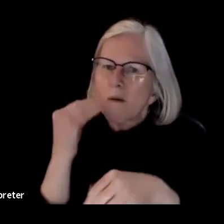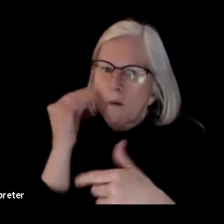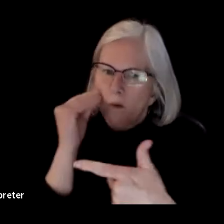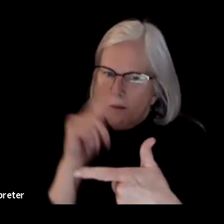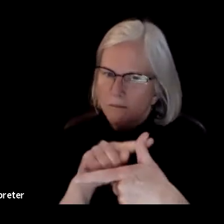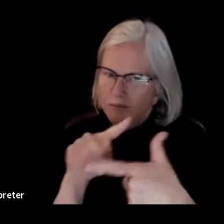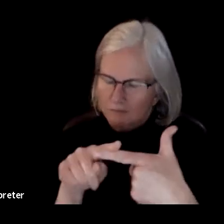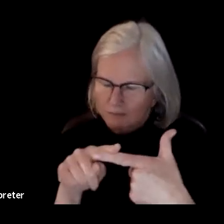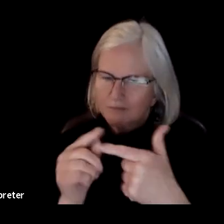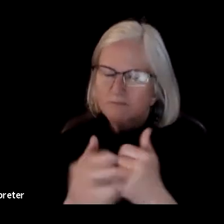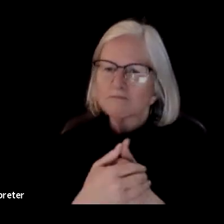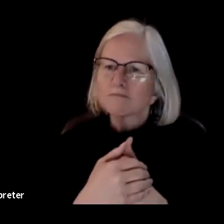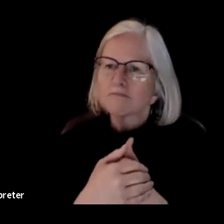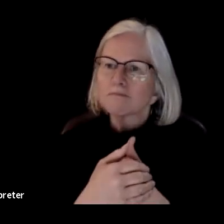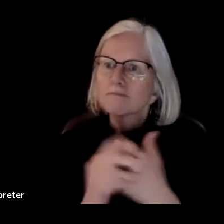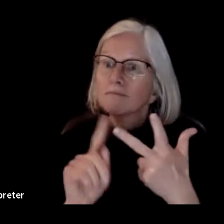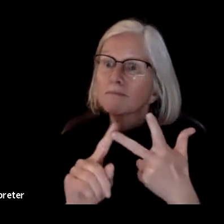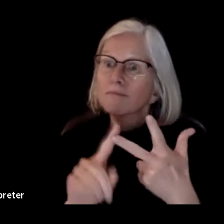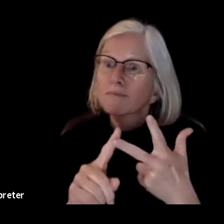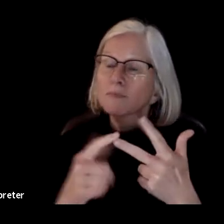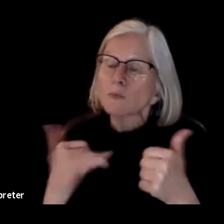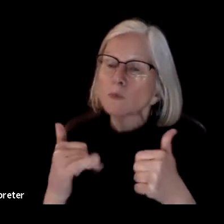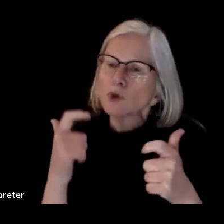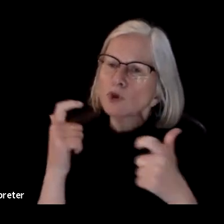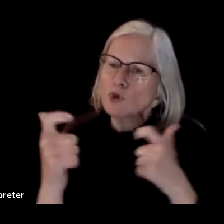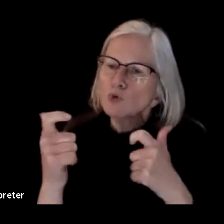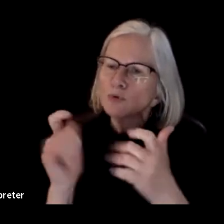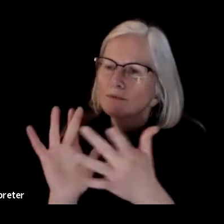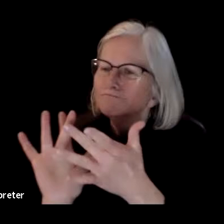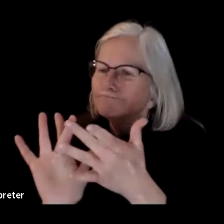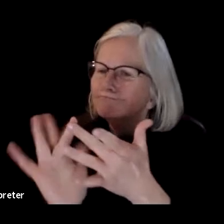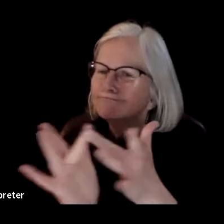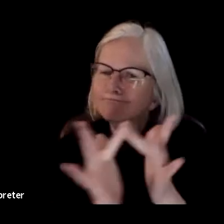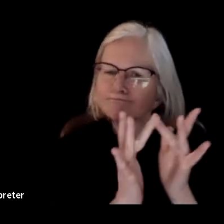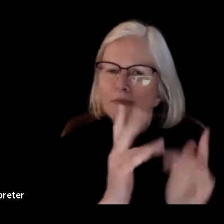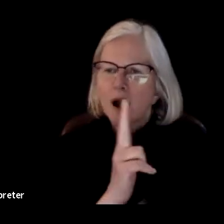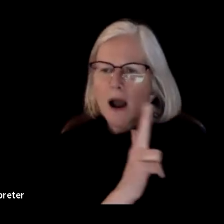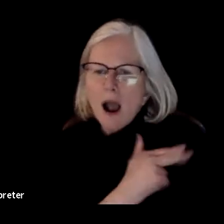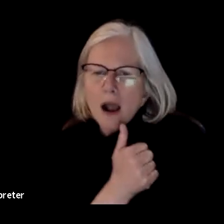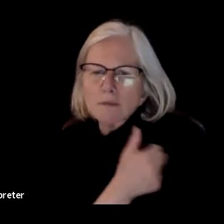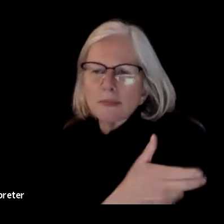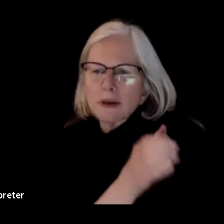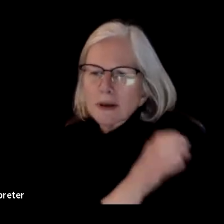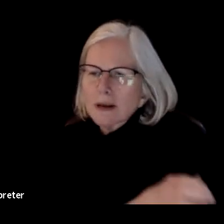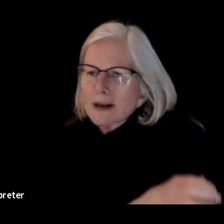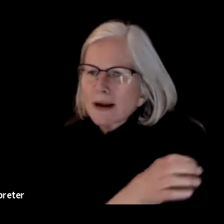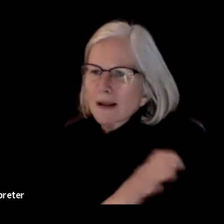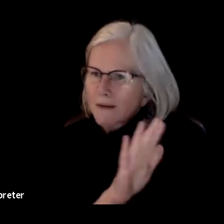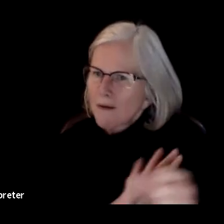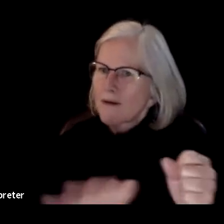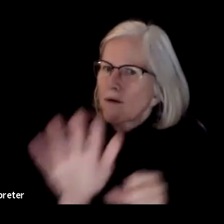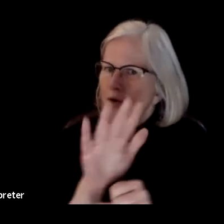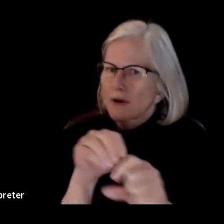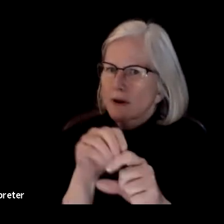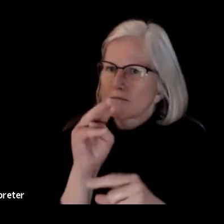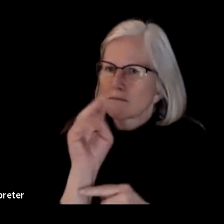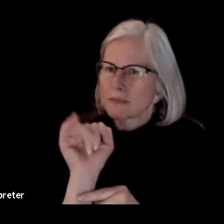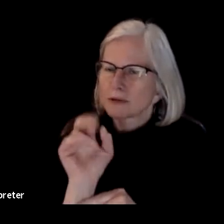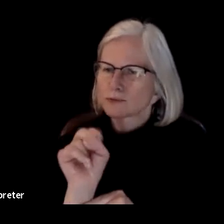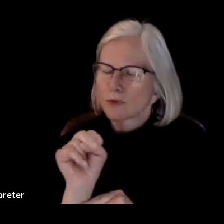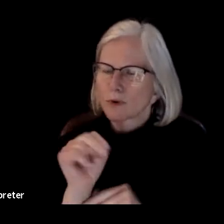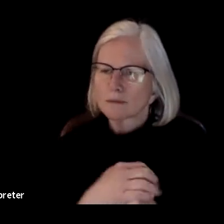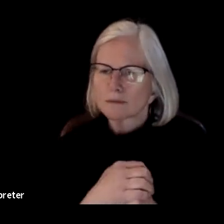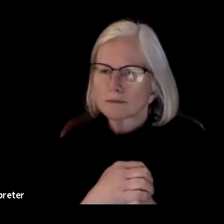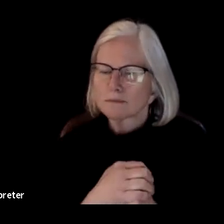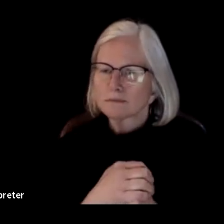robust network of hospitals and clinics across the state. Testing positivity is